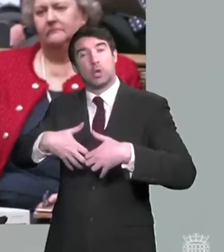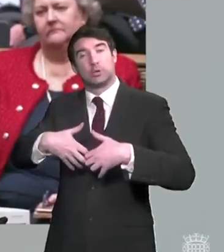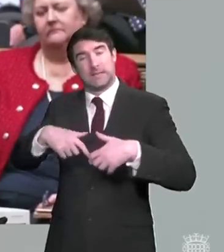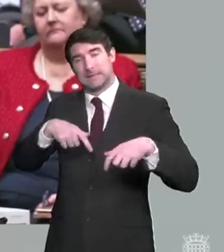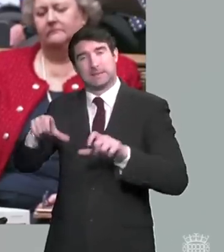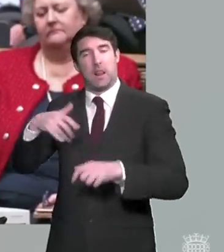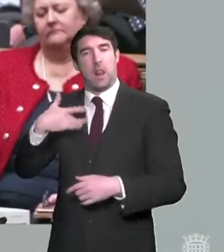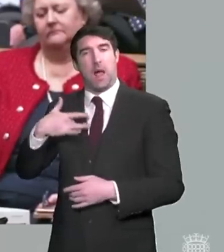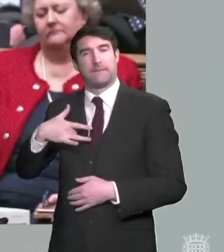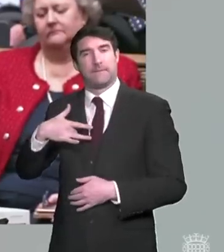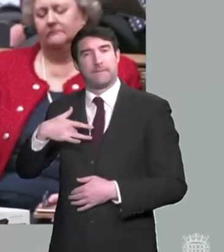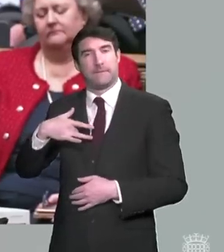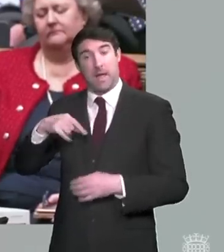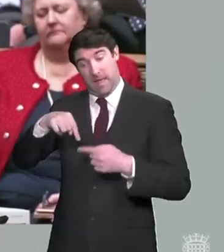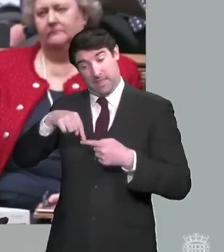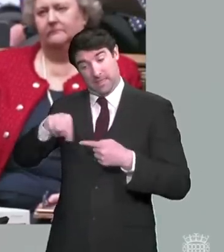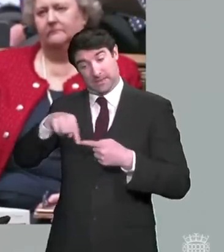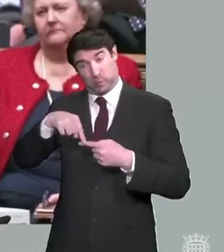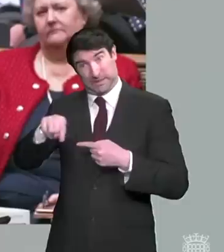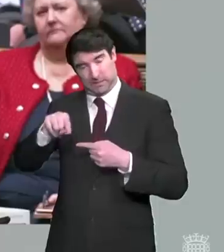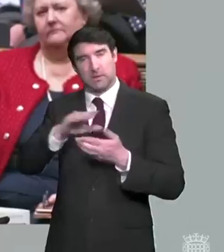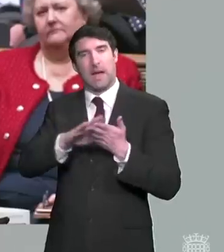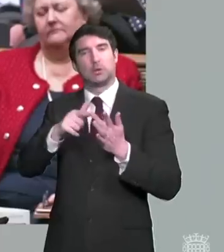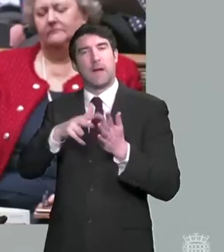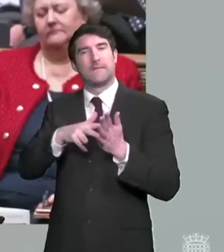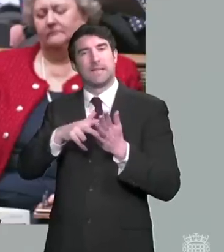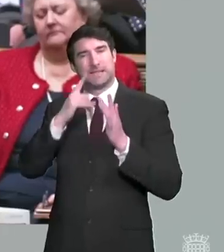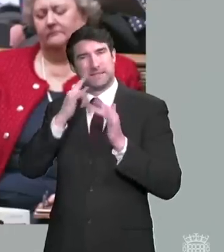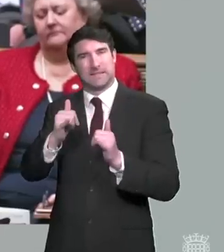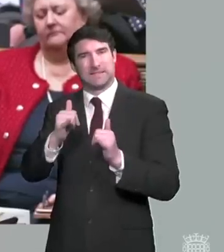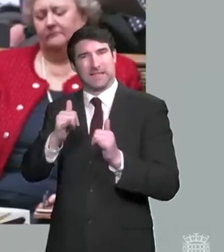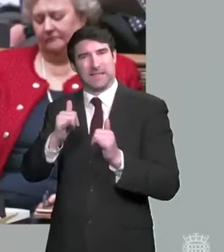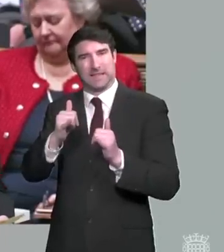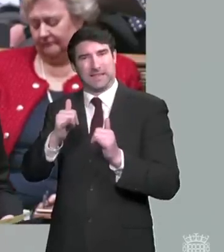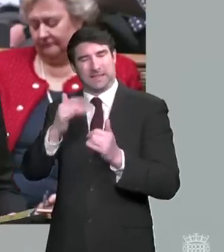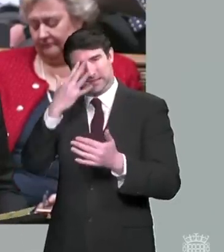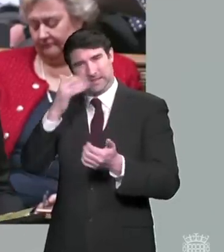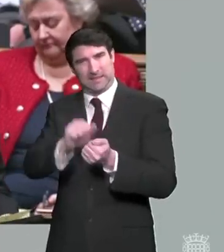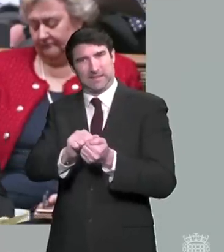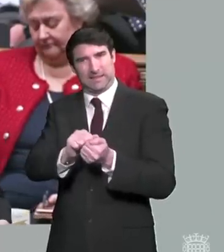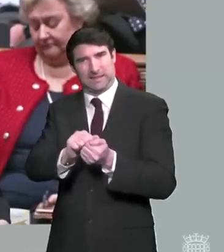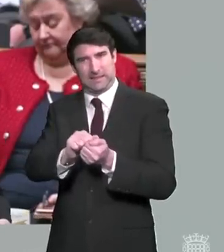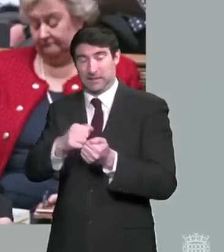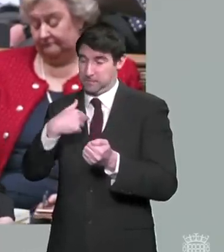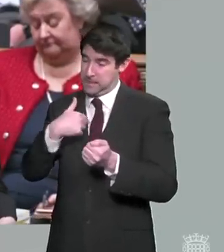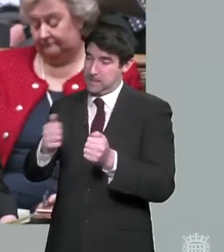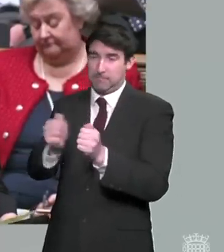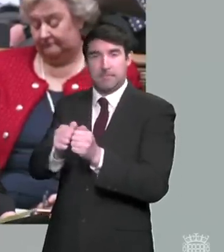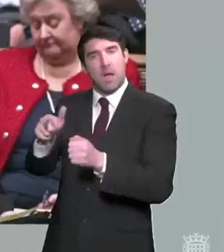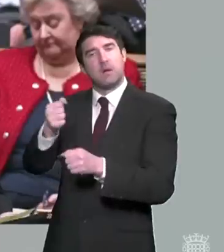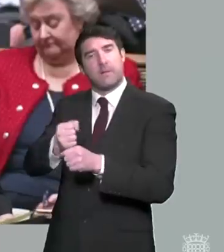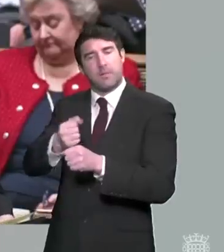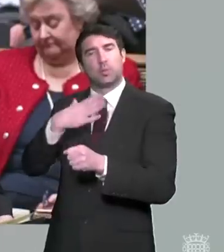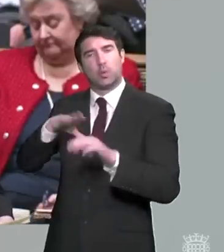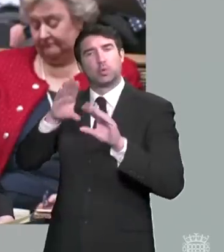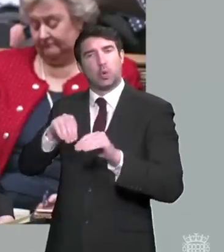is HIV testing, and I welcome the government's ambitions to end new infections by 2030. Can I